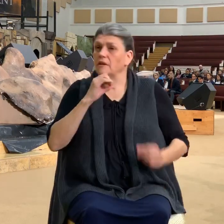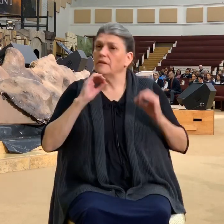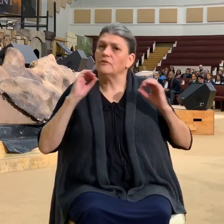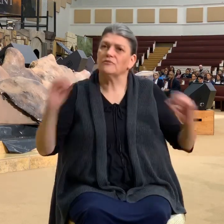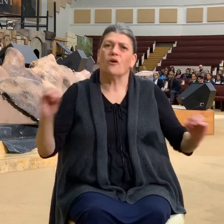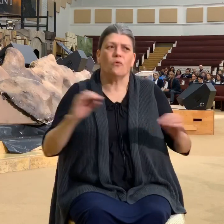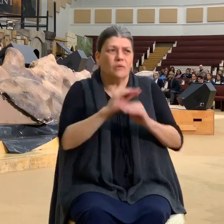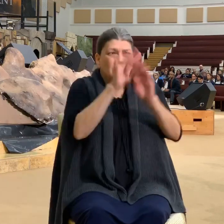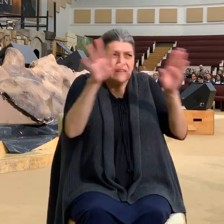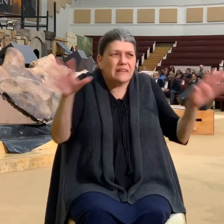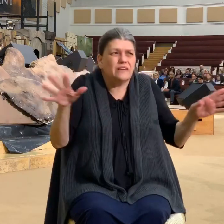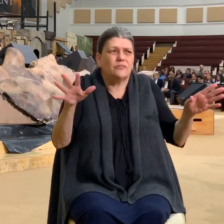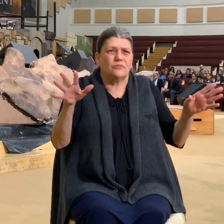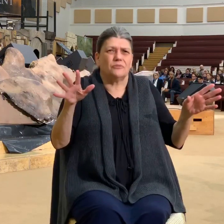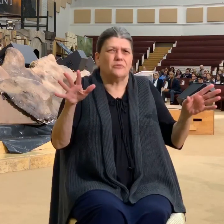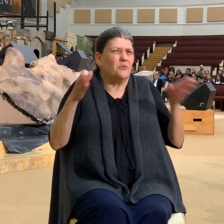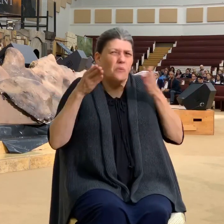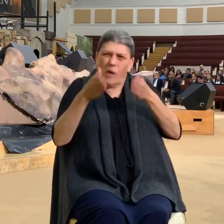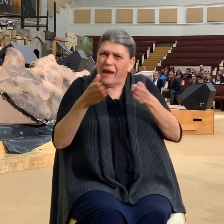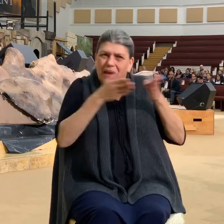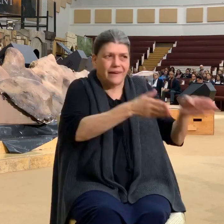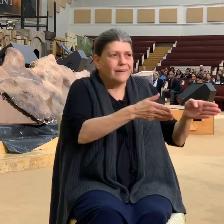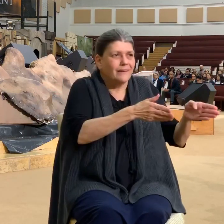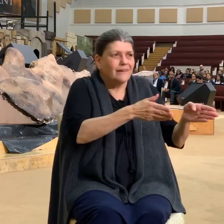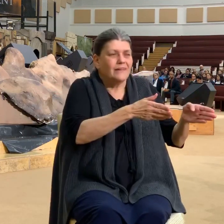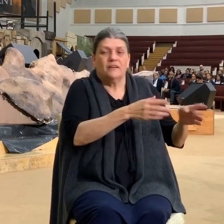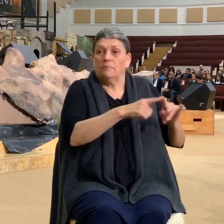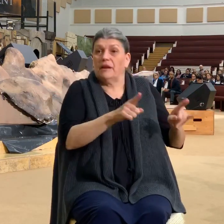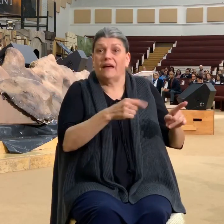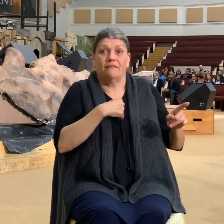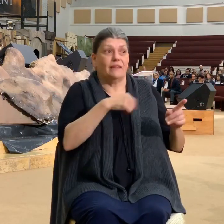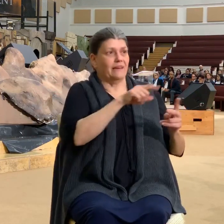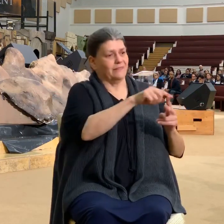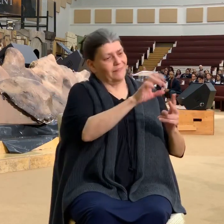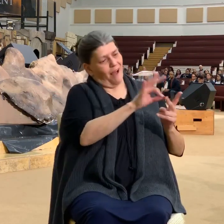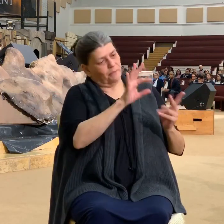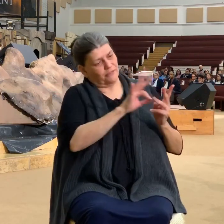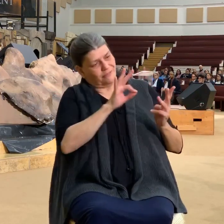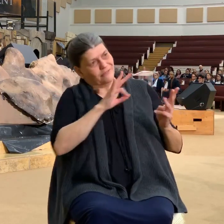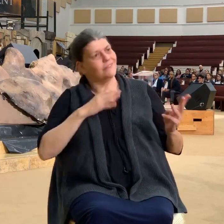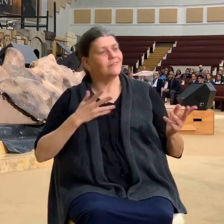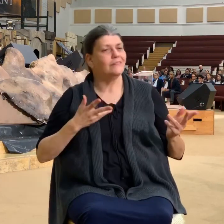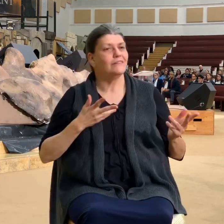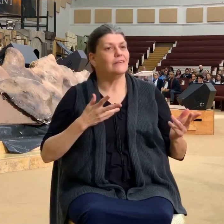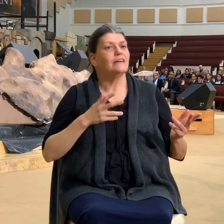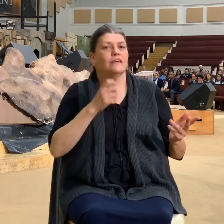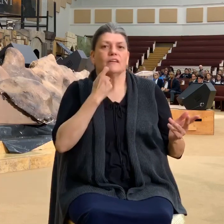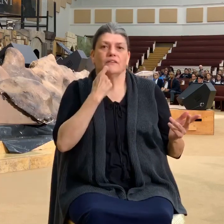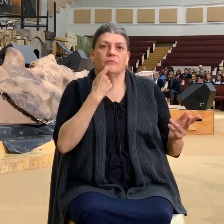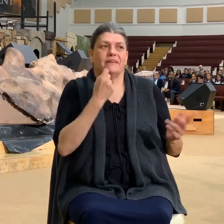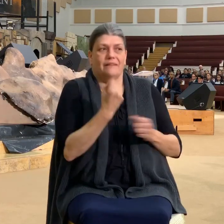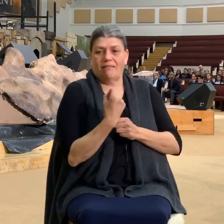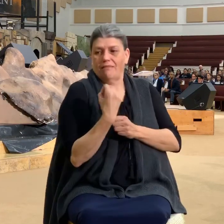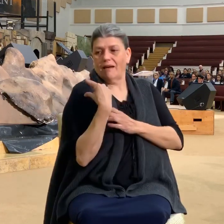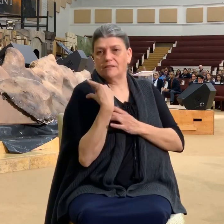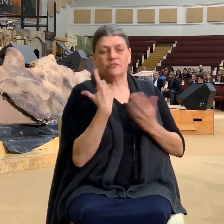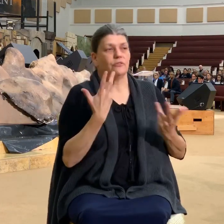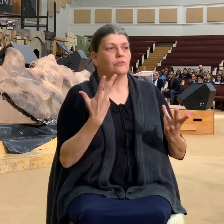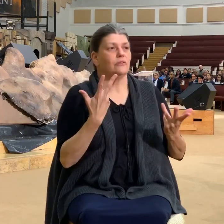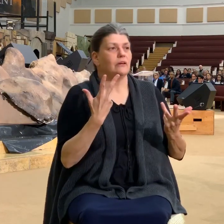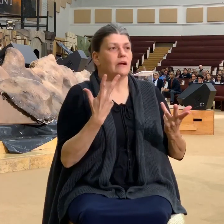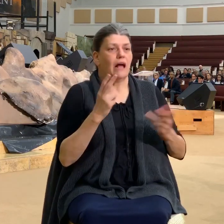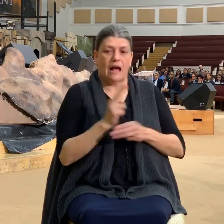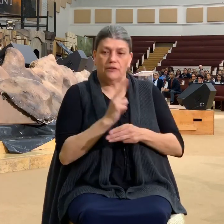maybe there's a couple of options, I've done this within the past year when it comes to using my